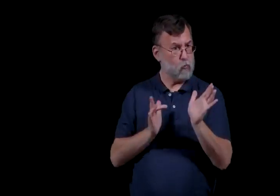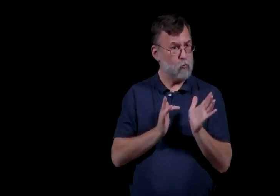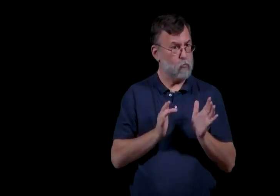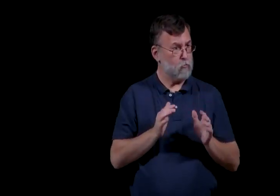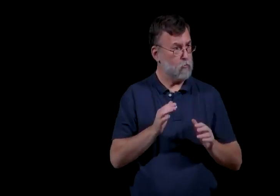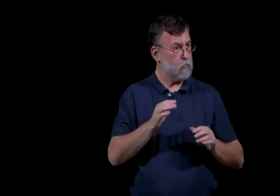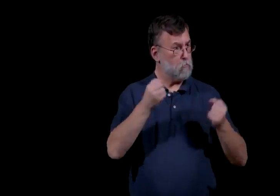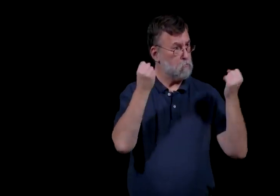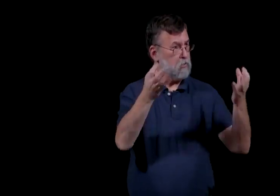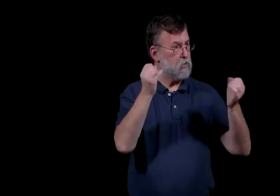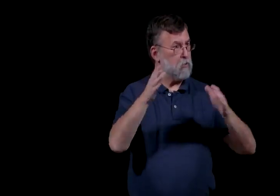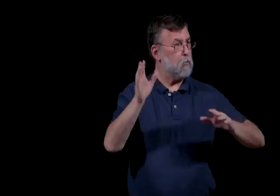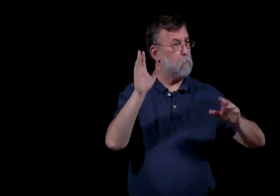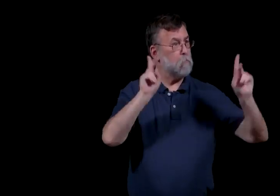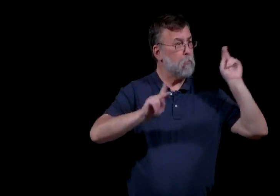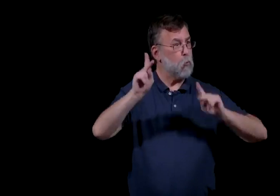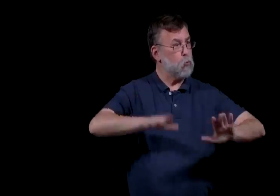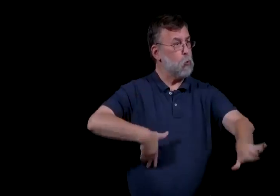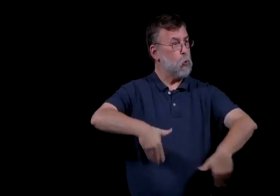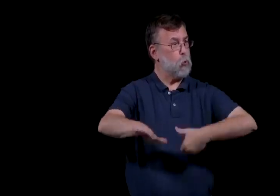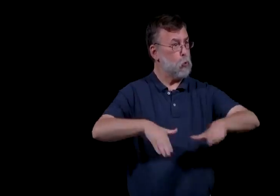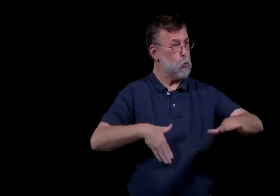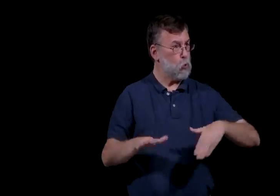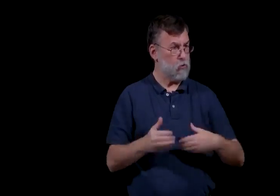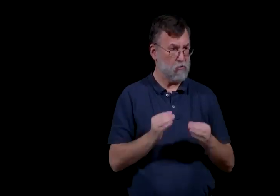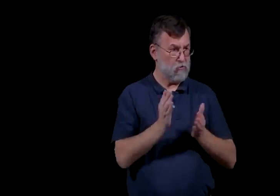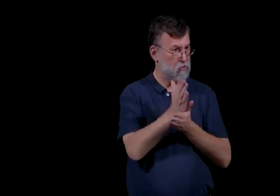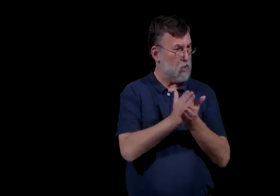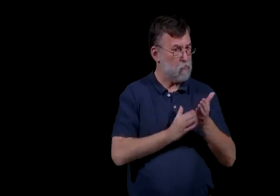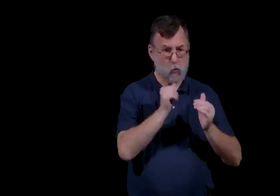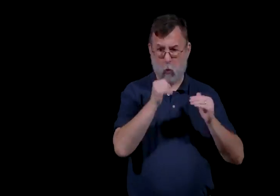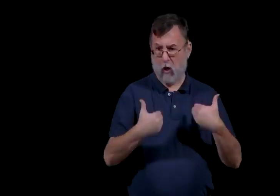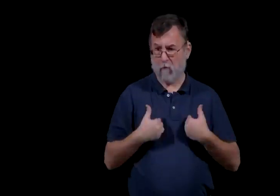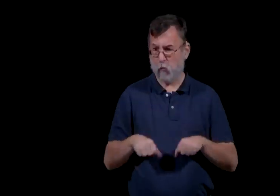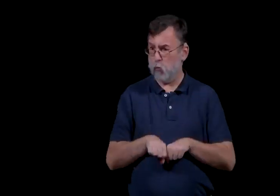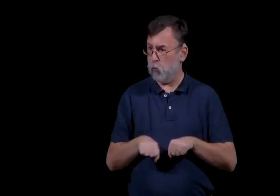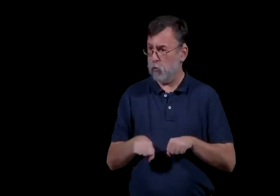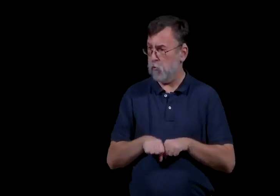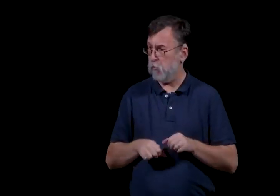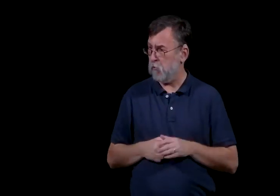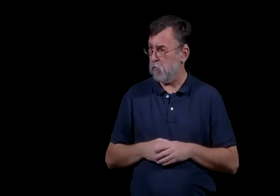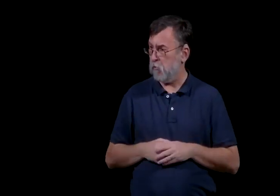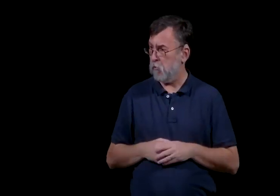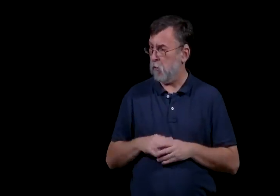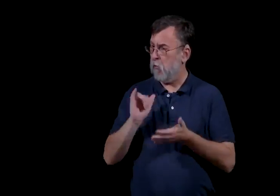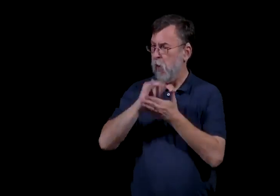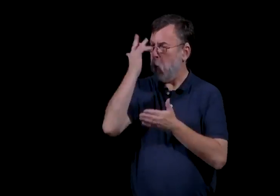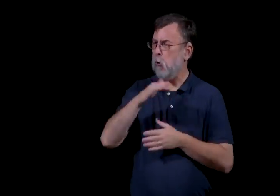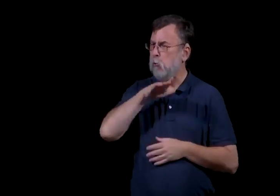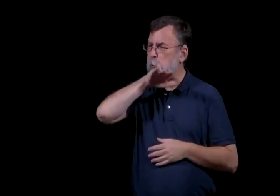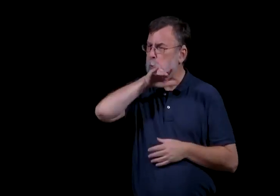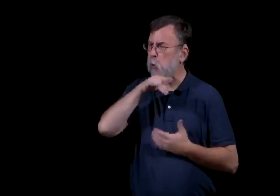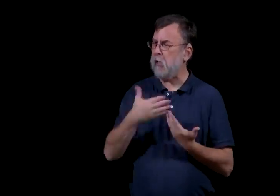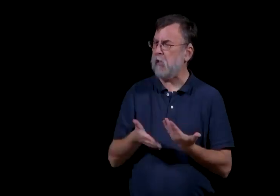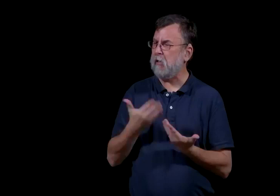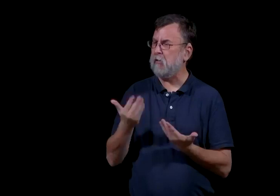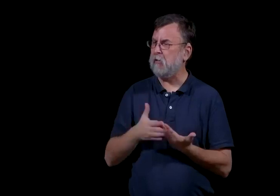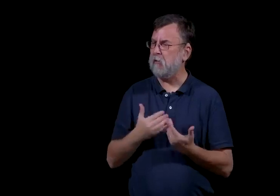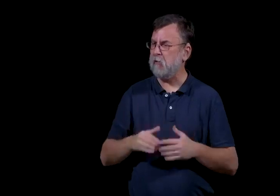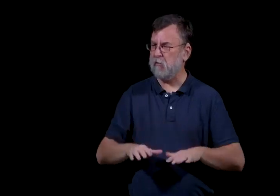Remember a long time ago when people would walk? Some people didn't have shoes during the time of Jesus, and of